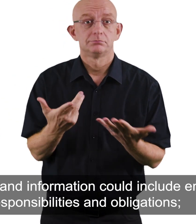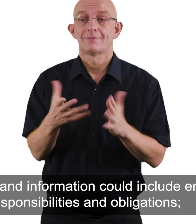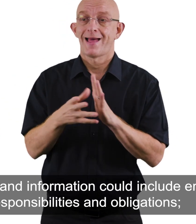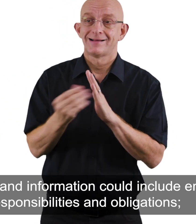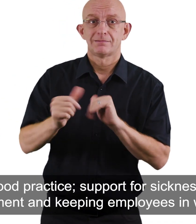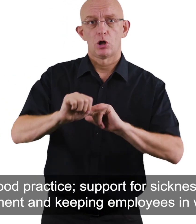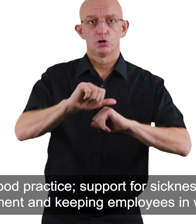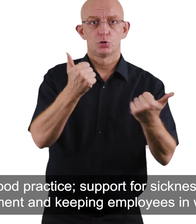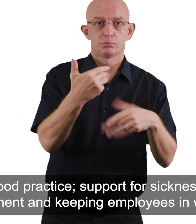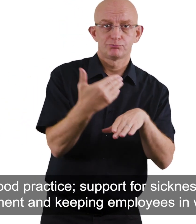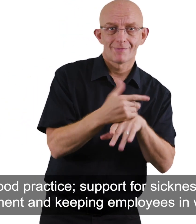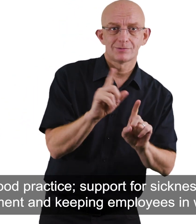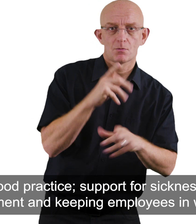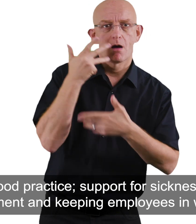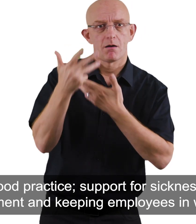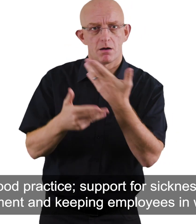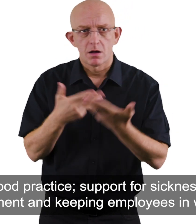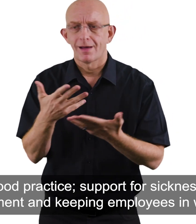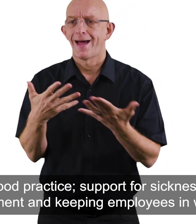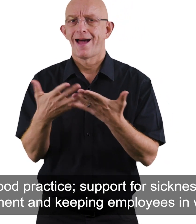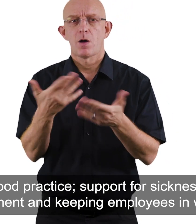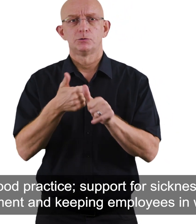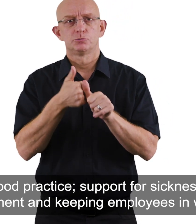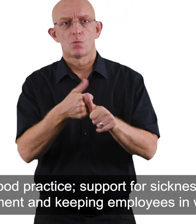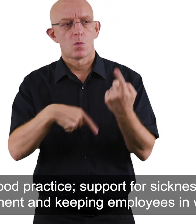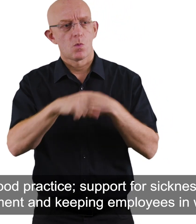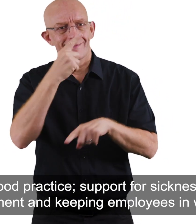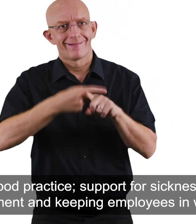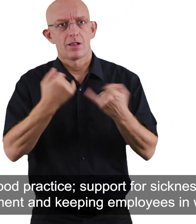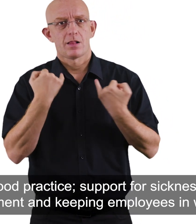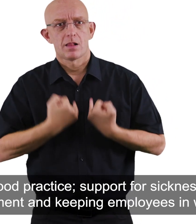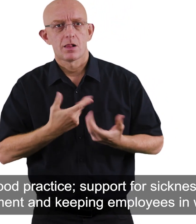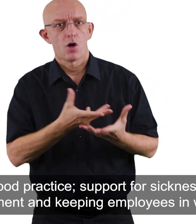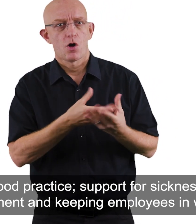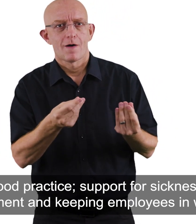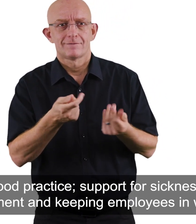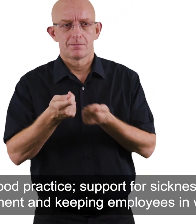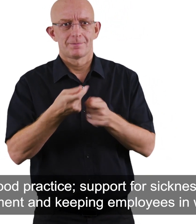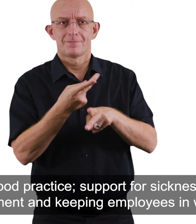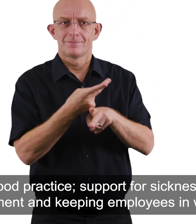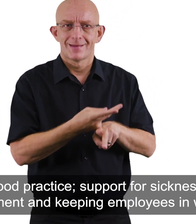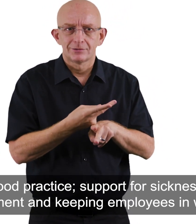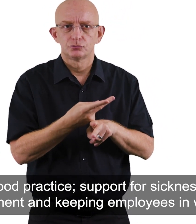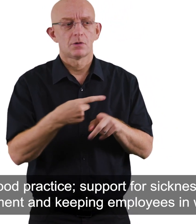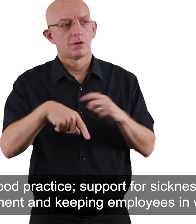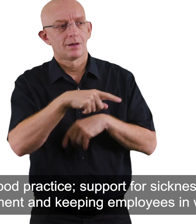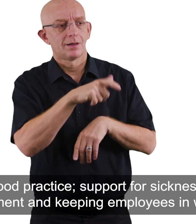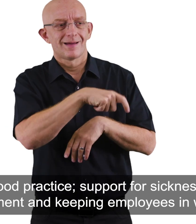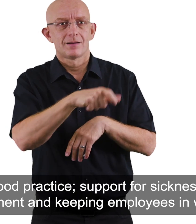obligations, examples of good practice, support for sickness absence, management and